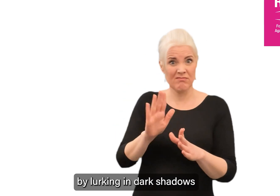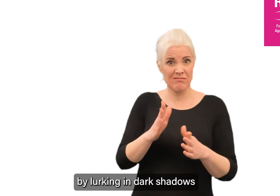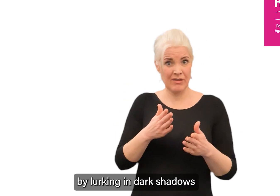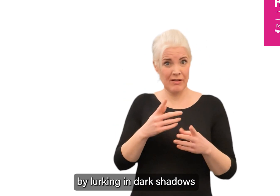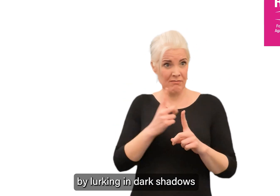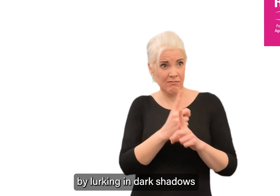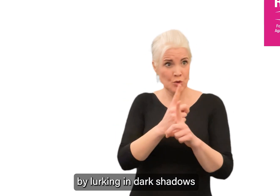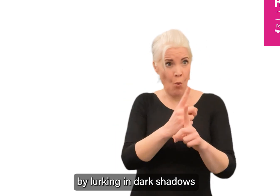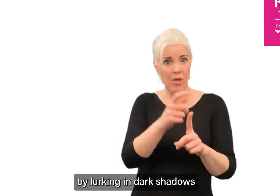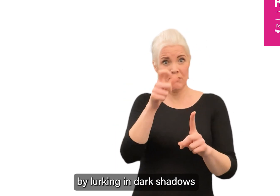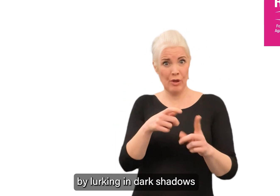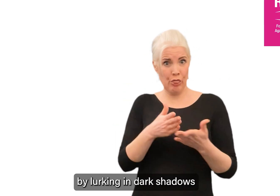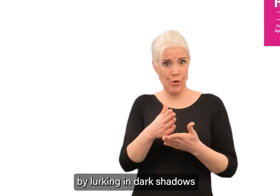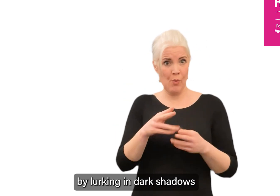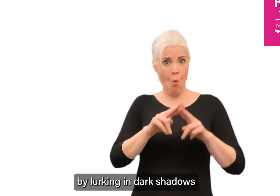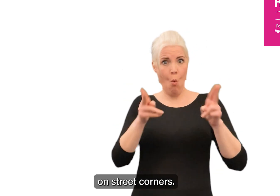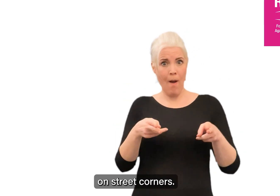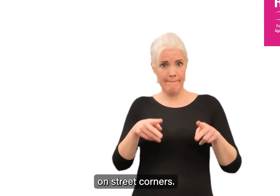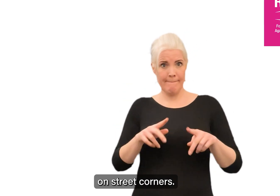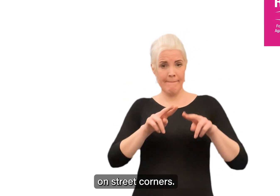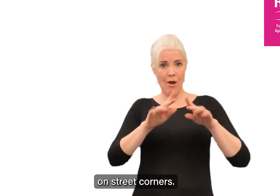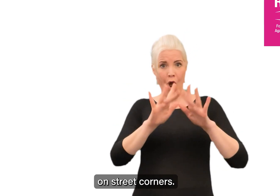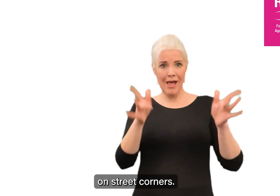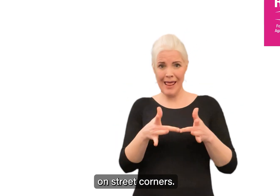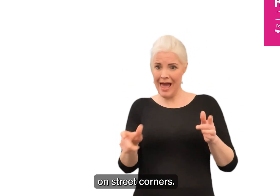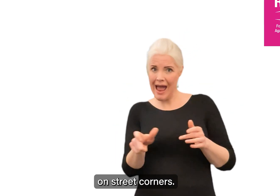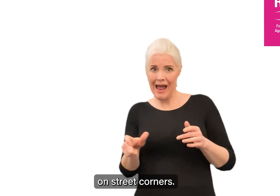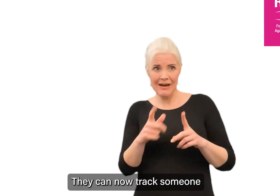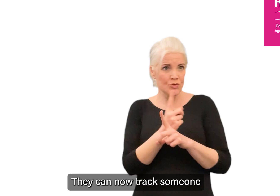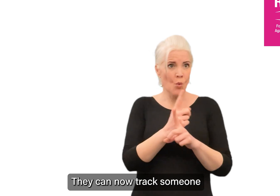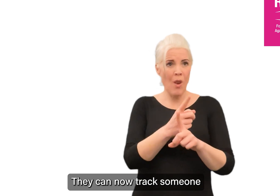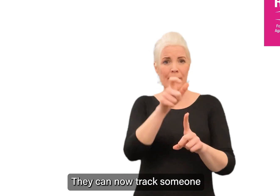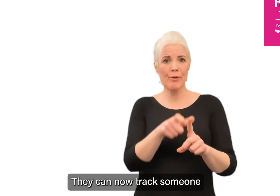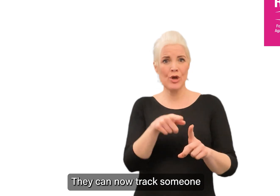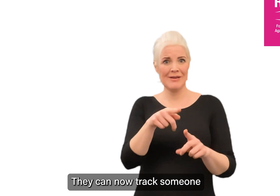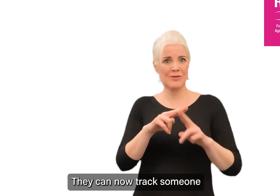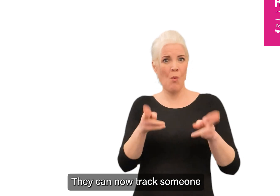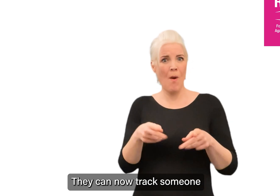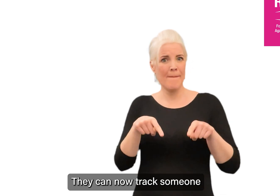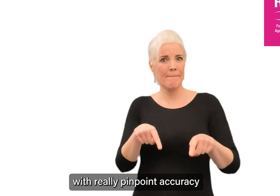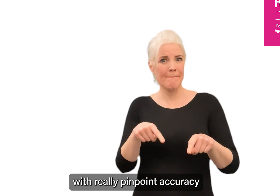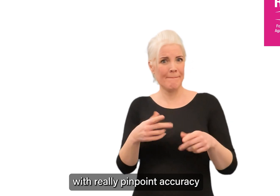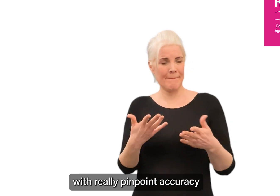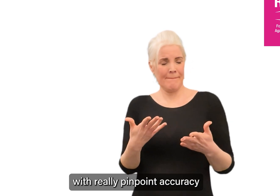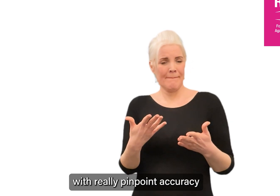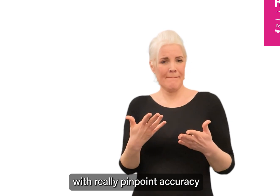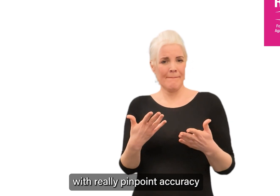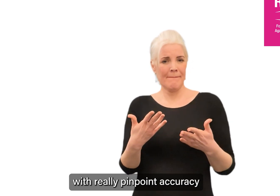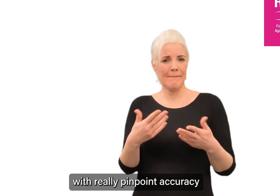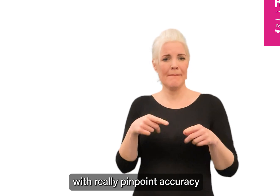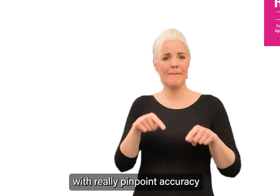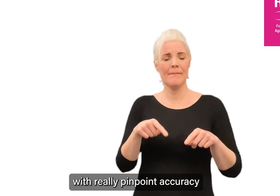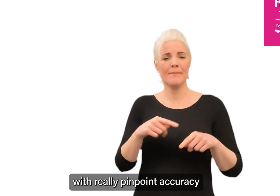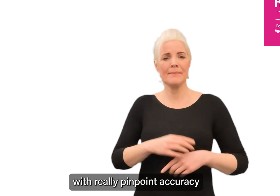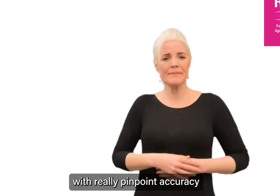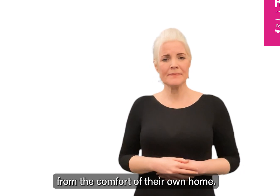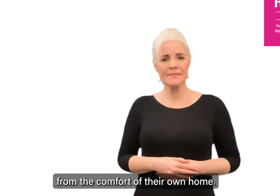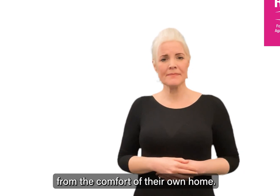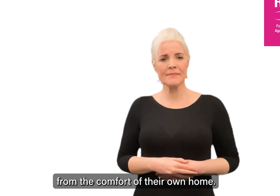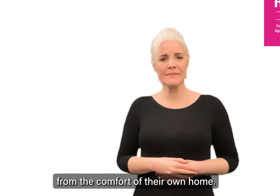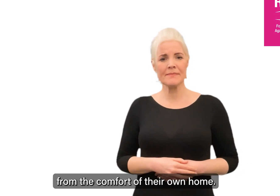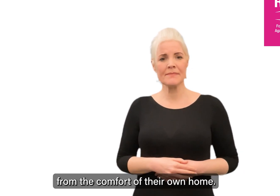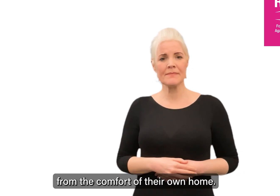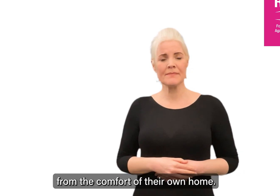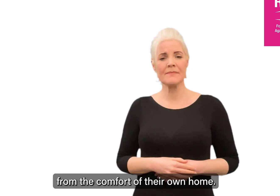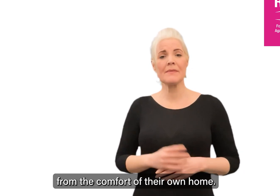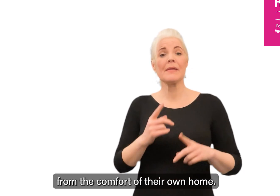someone by lurking in dark shadows on street corners. They can now track someone with really pinpoint accuracy from